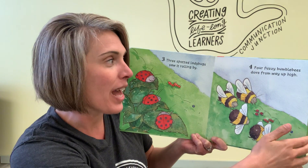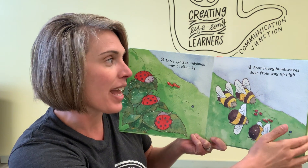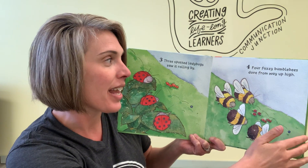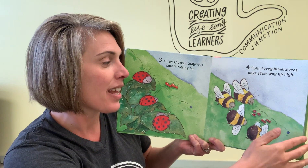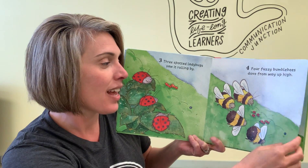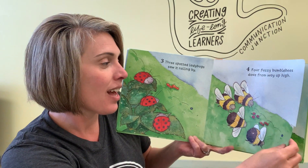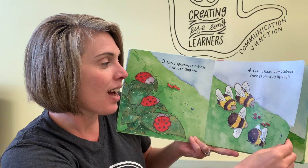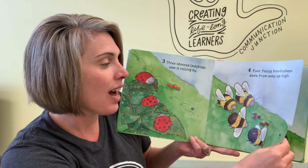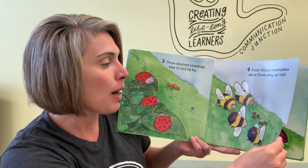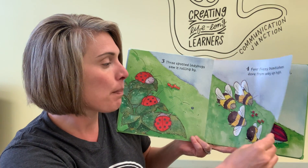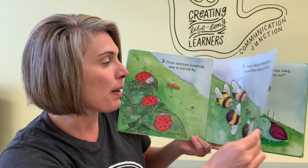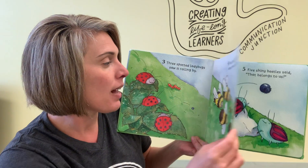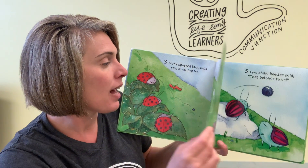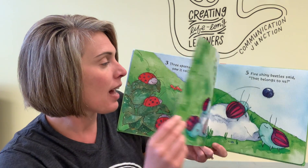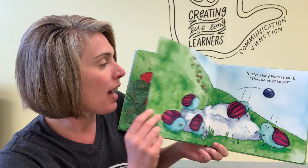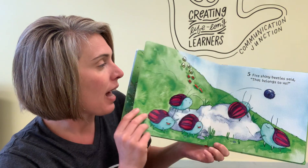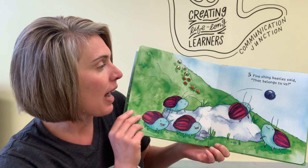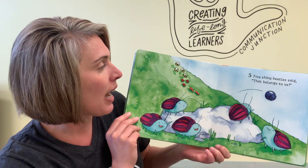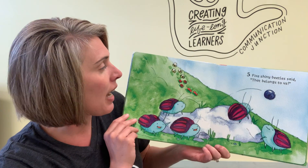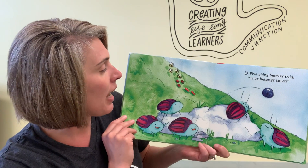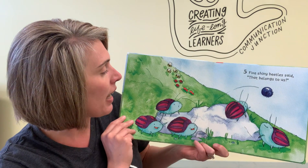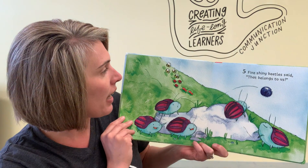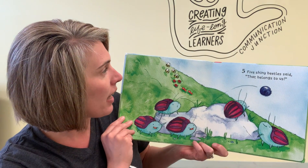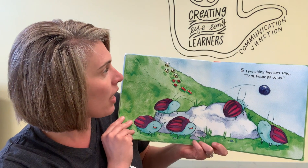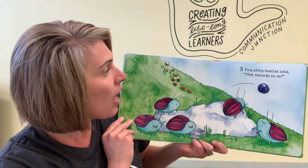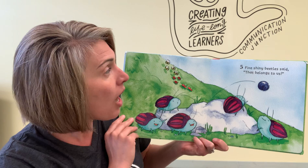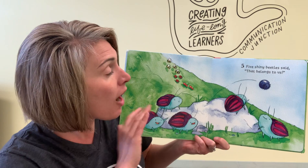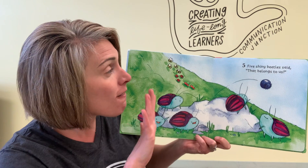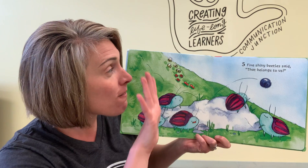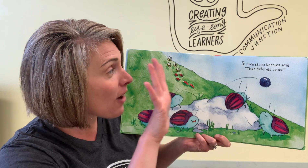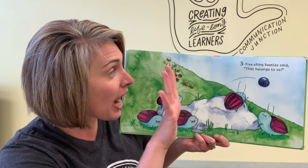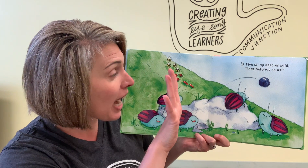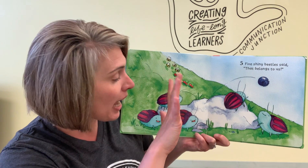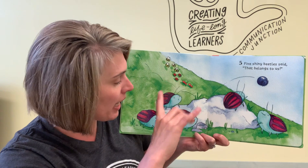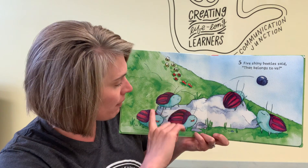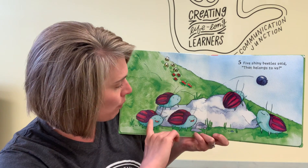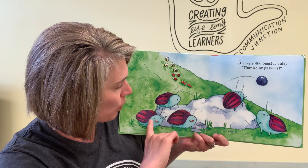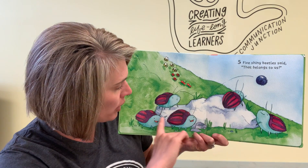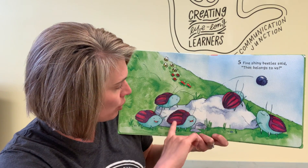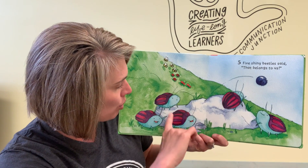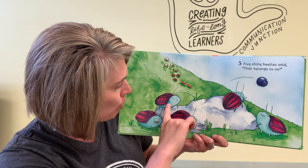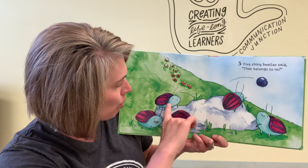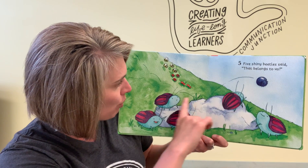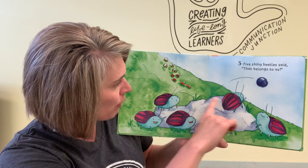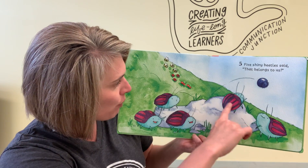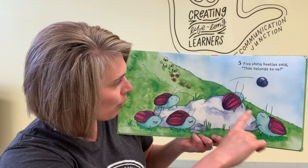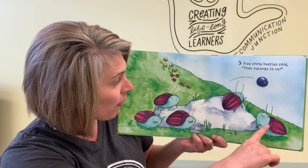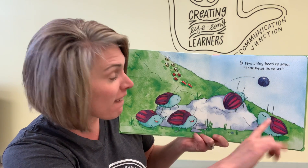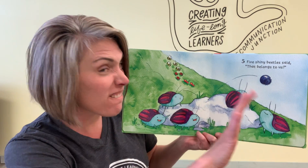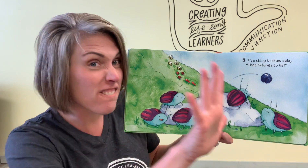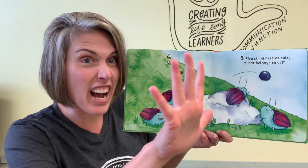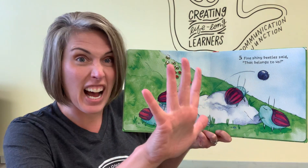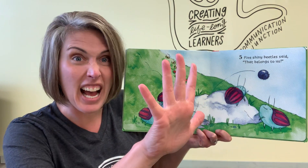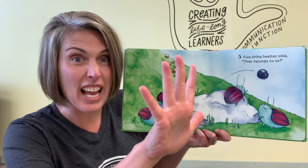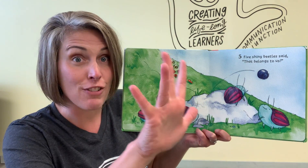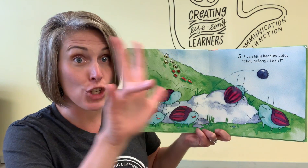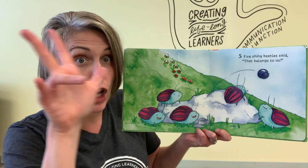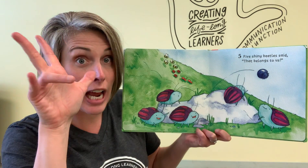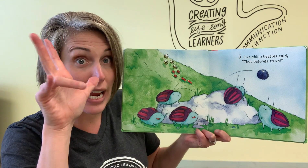way up high. 5, 1, 2, 3, 4, 5